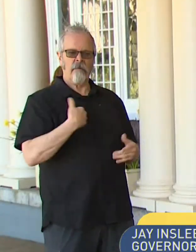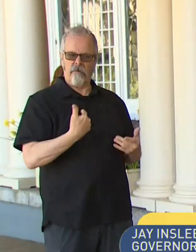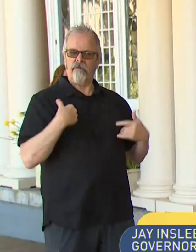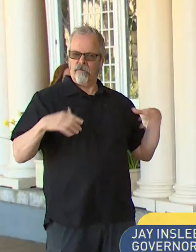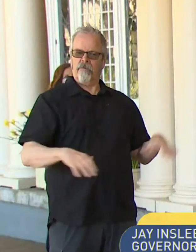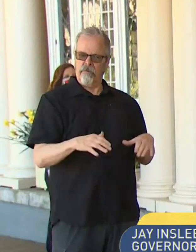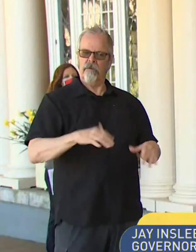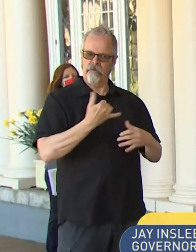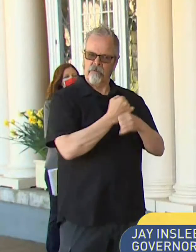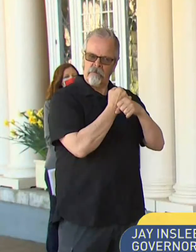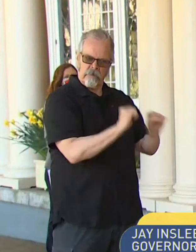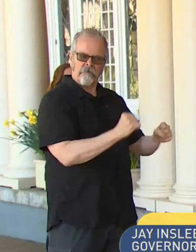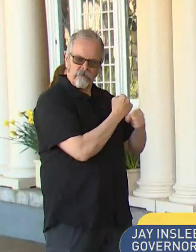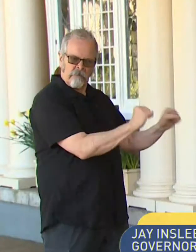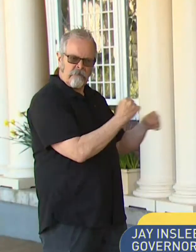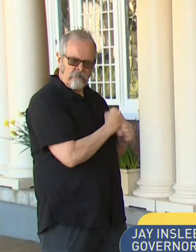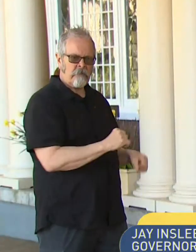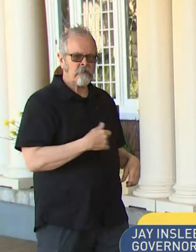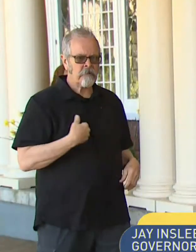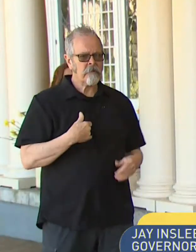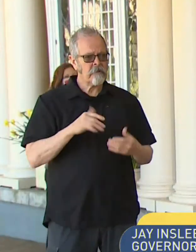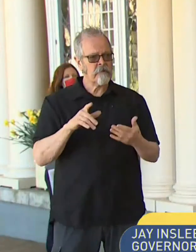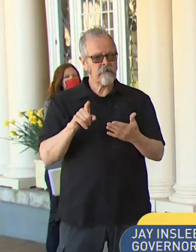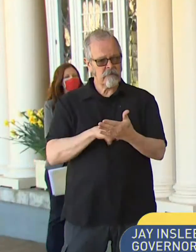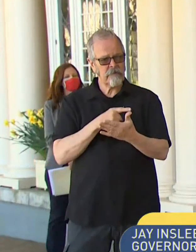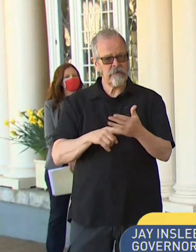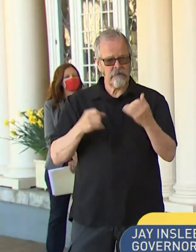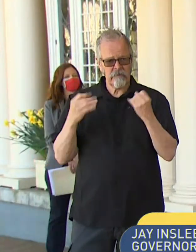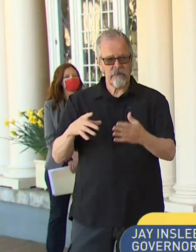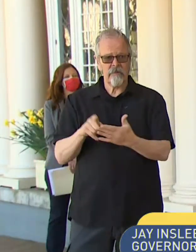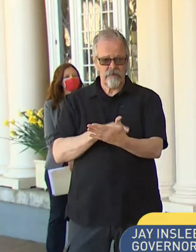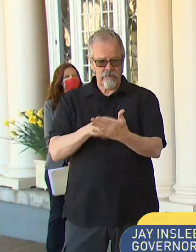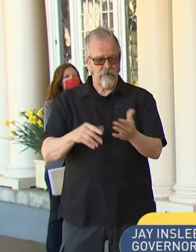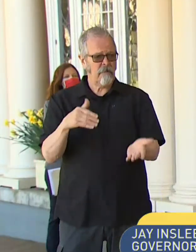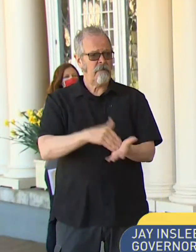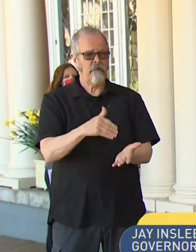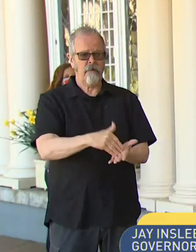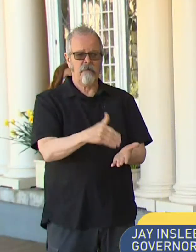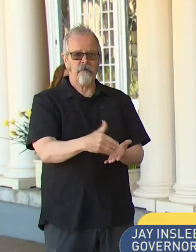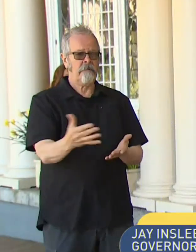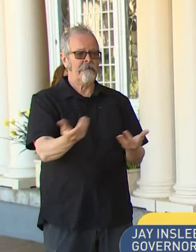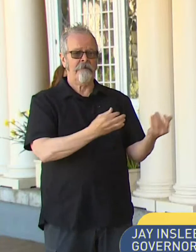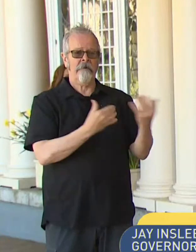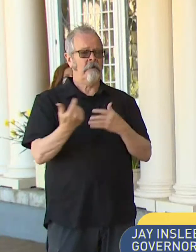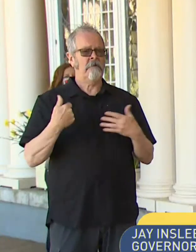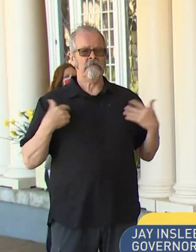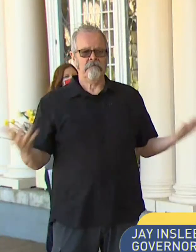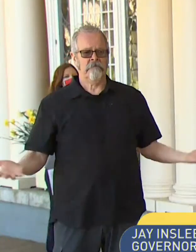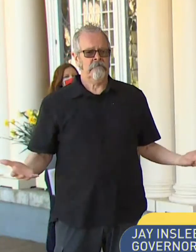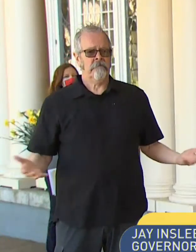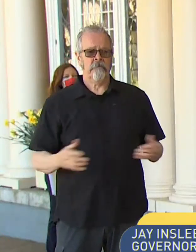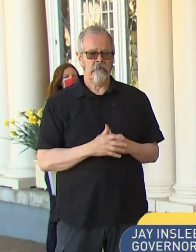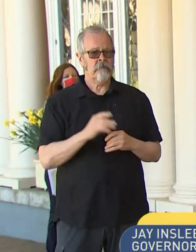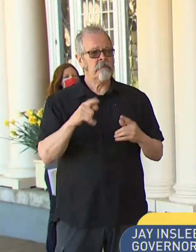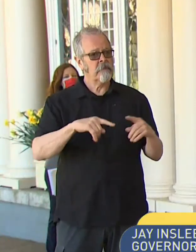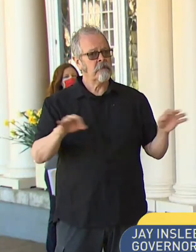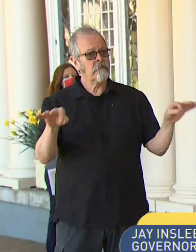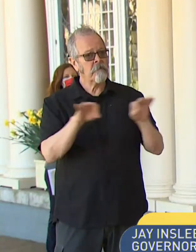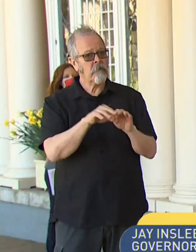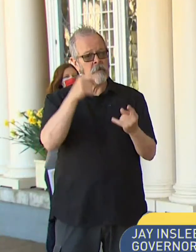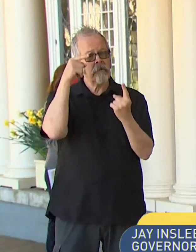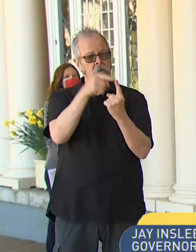made have been criticized with some frequency, but they are saving lives in the state of